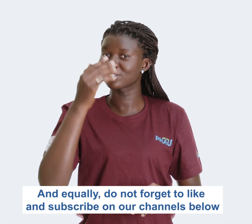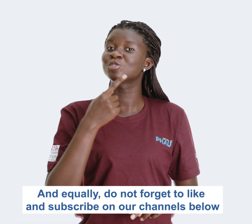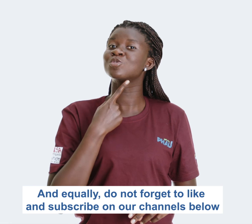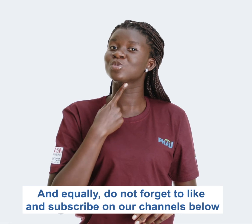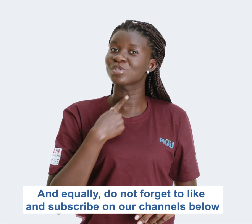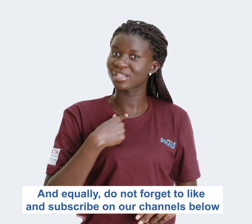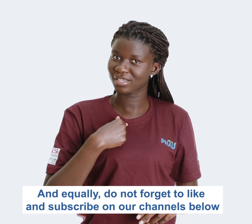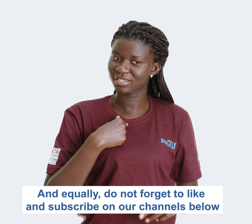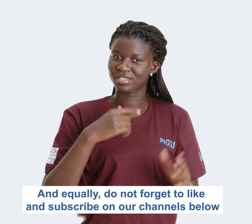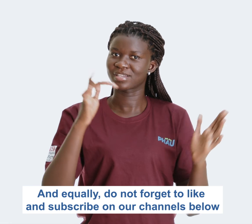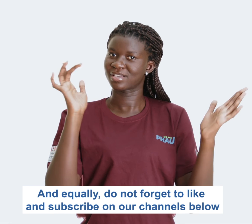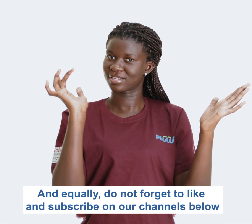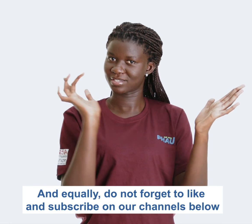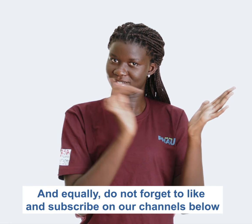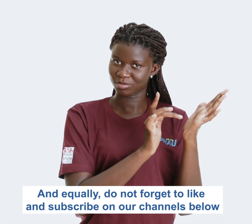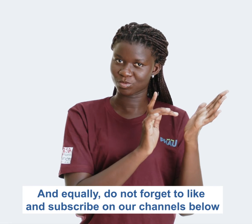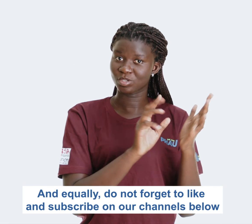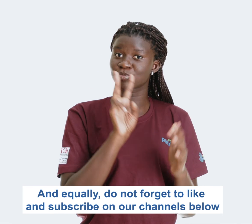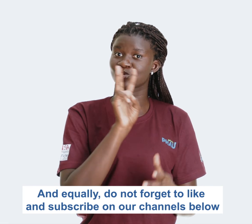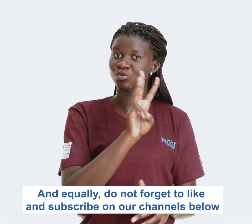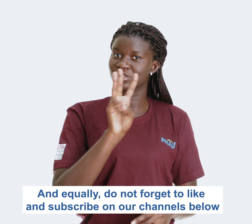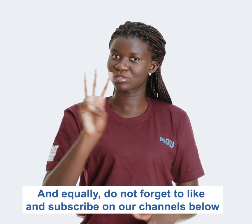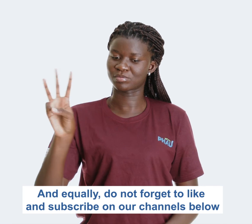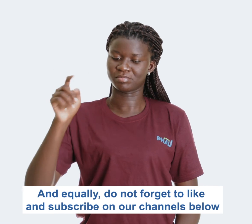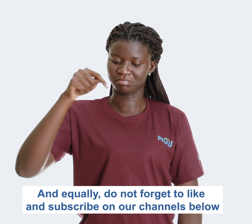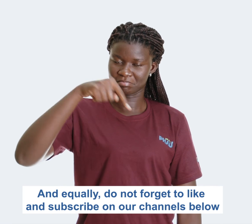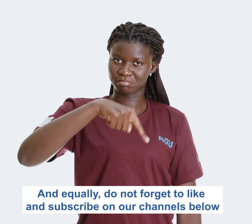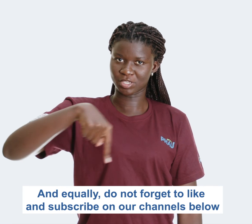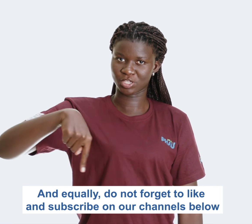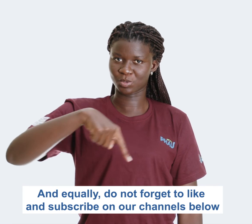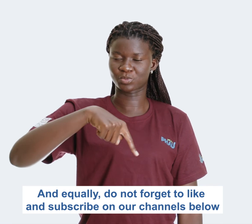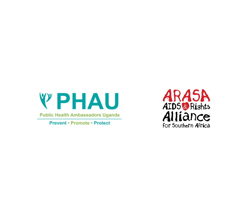forget to like and subscribe on our channels below.